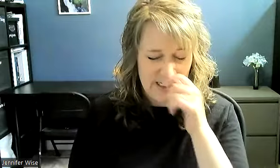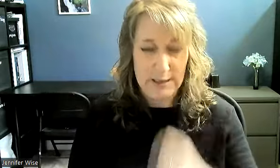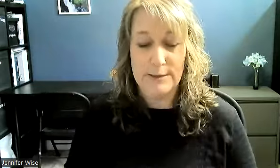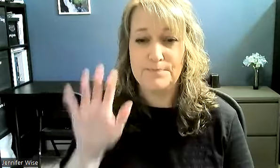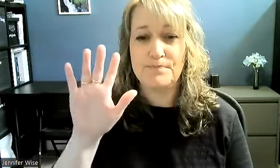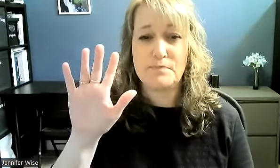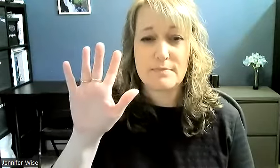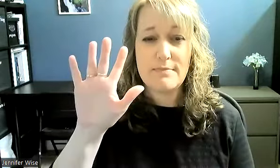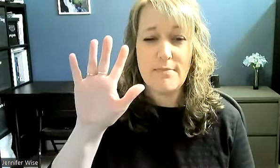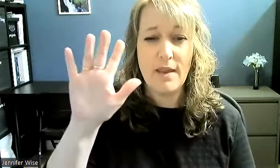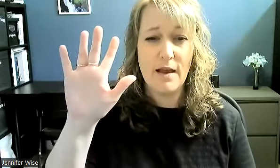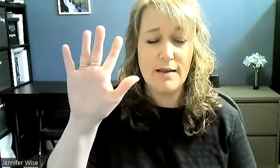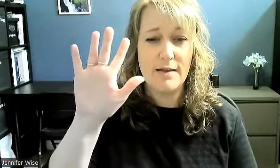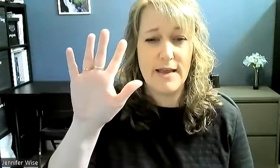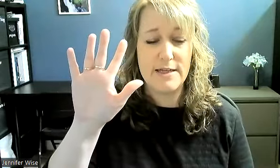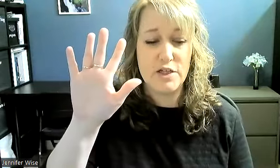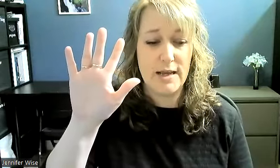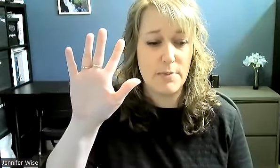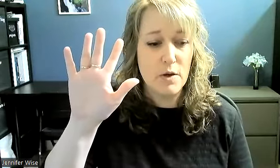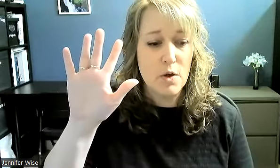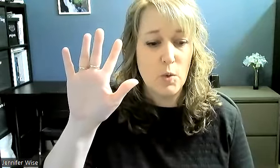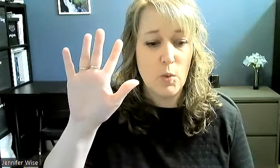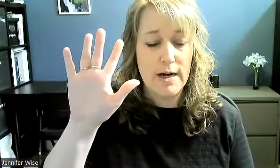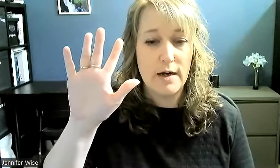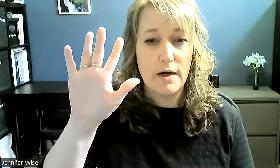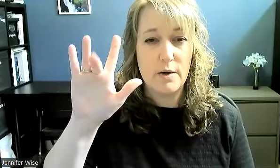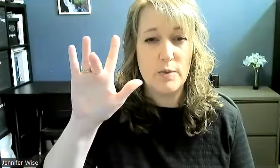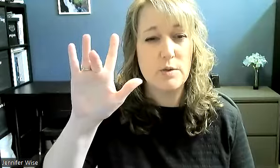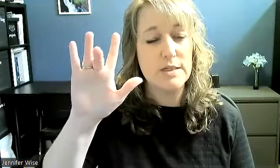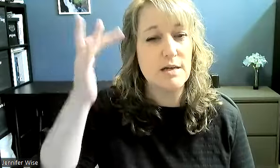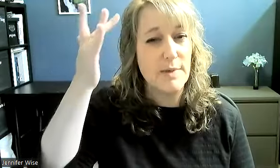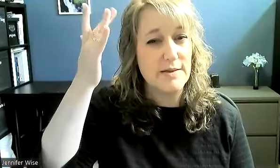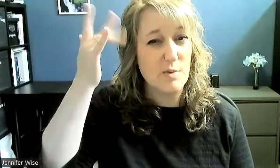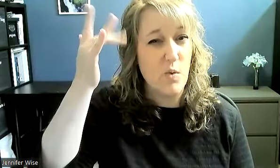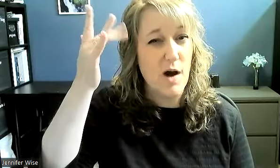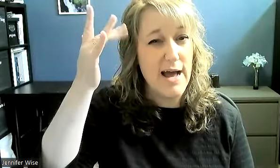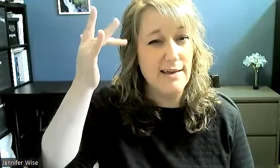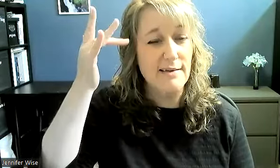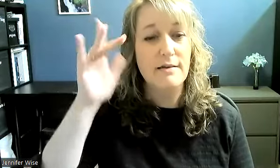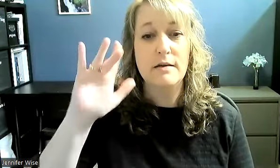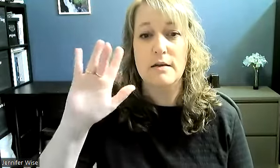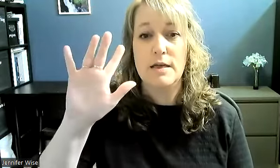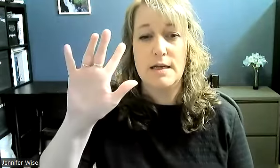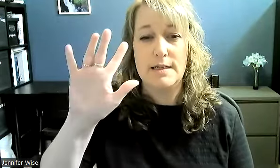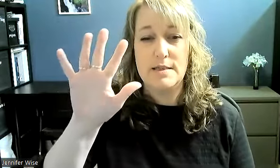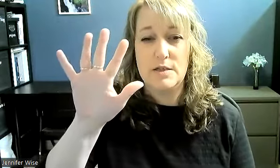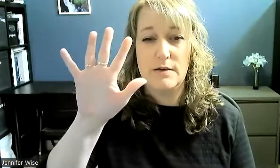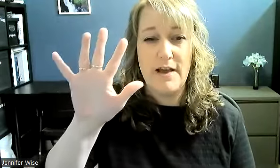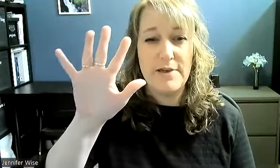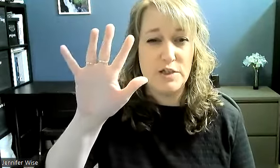a hand shape where we talked about this with why. It's a 5 hand shape,